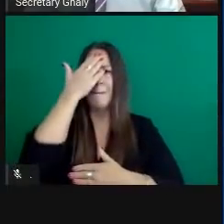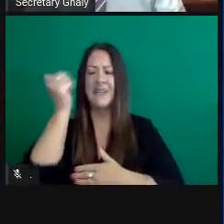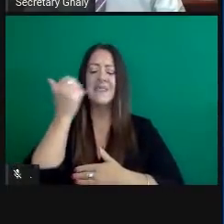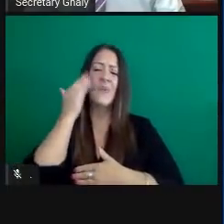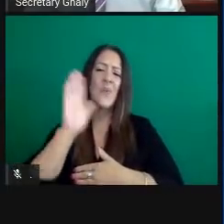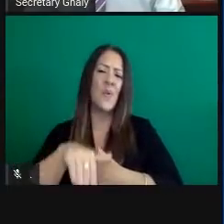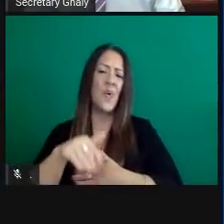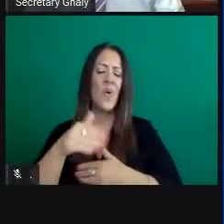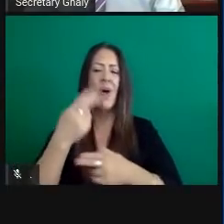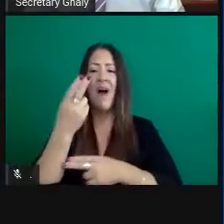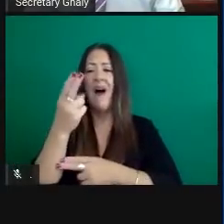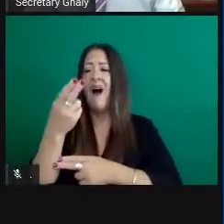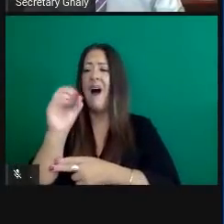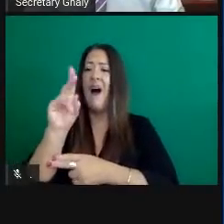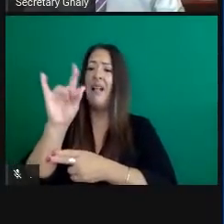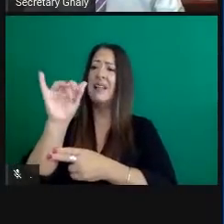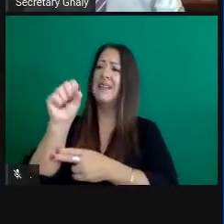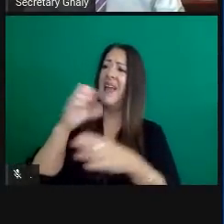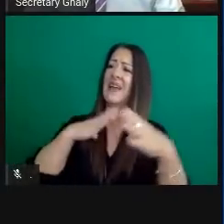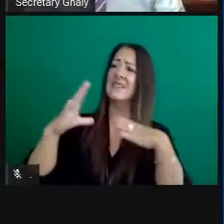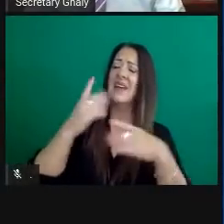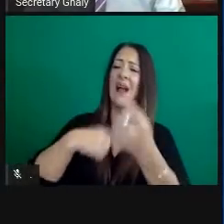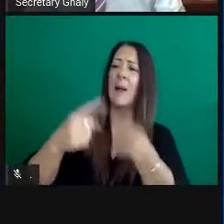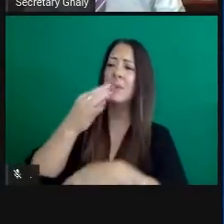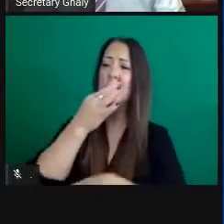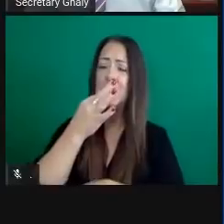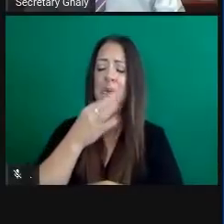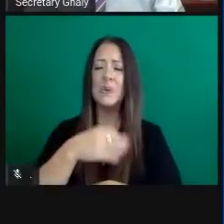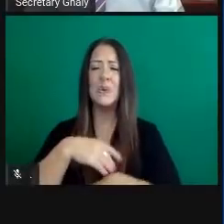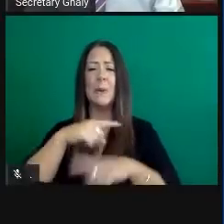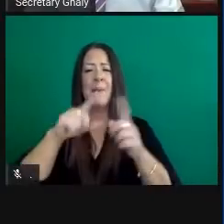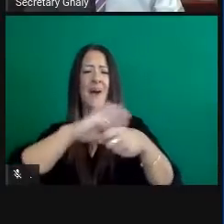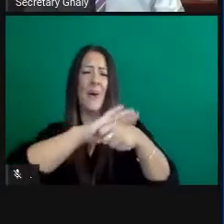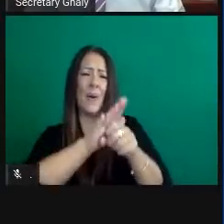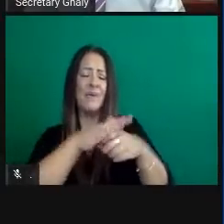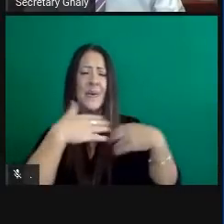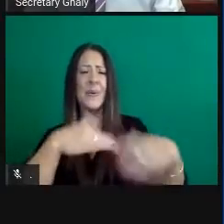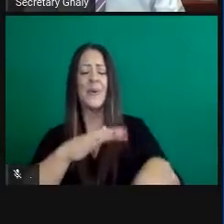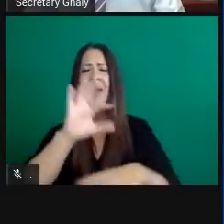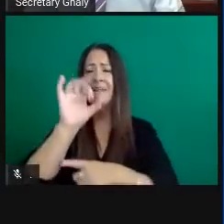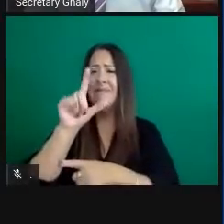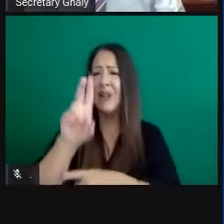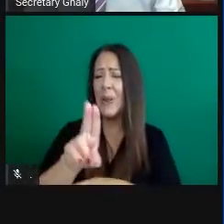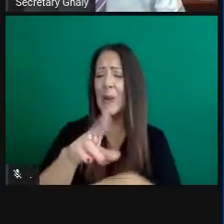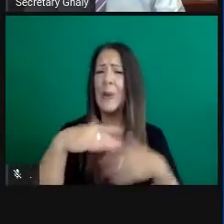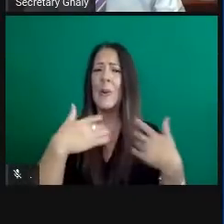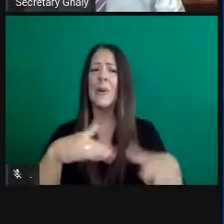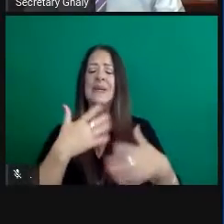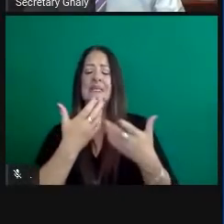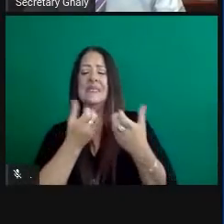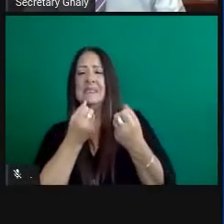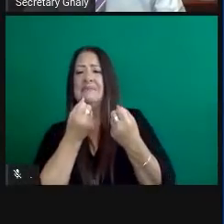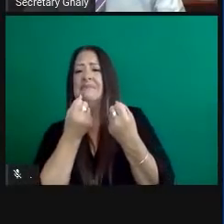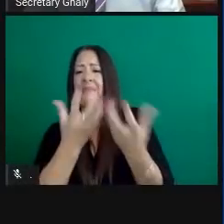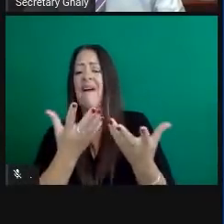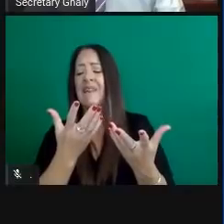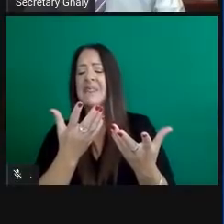time with COVID, given flu, given cooler weather, and much of